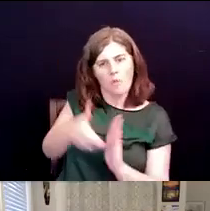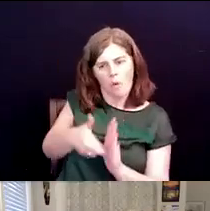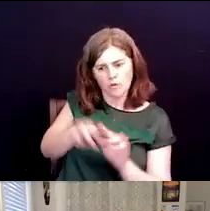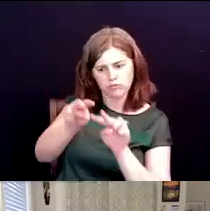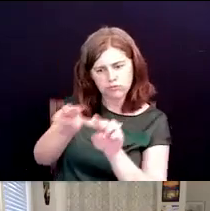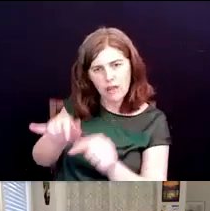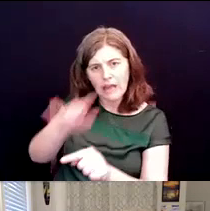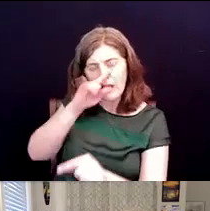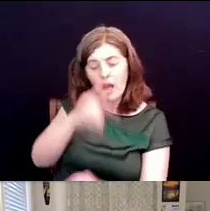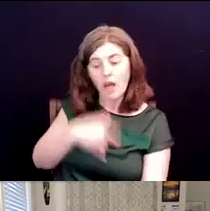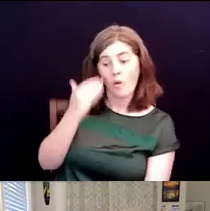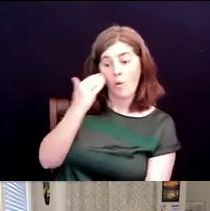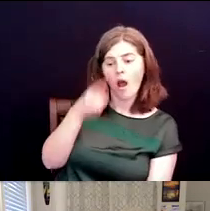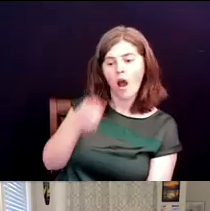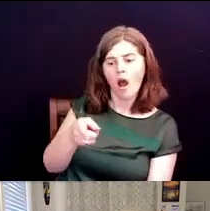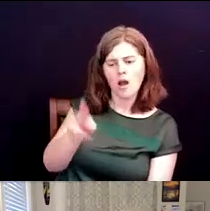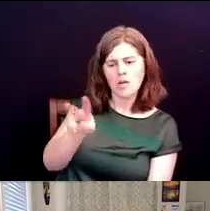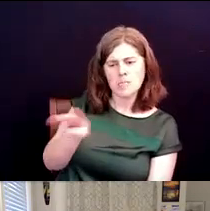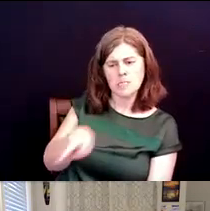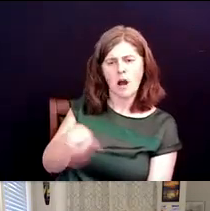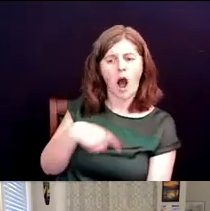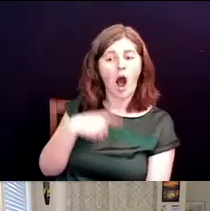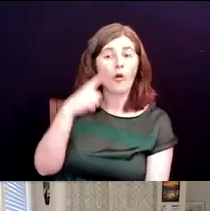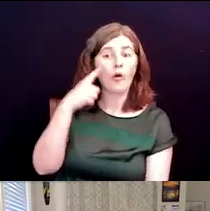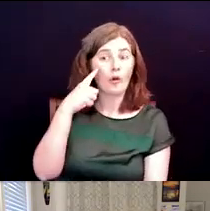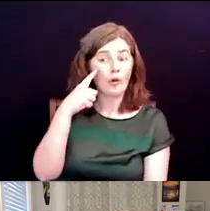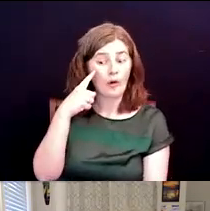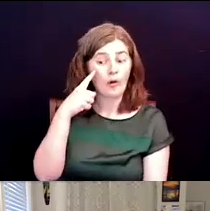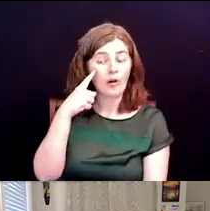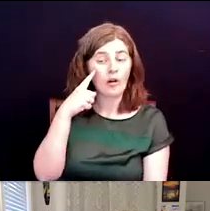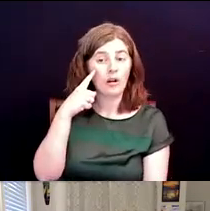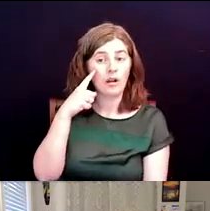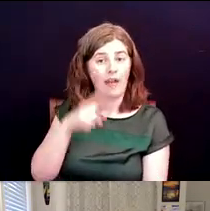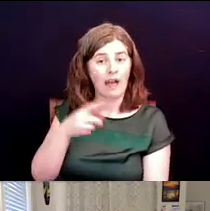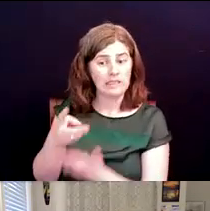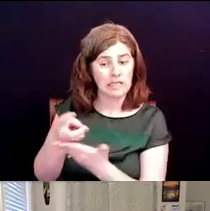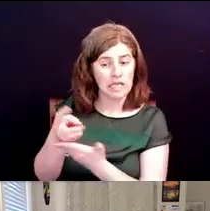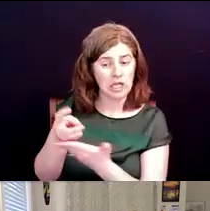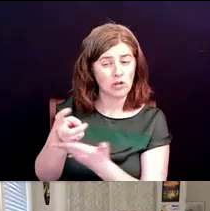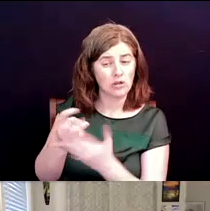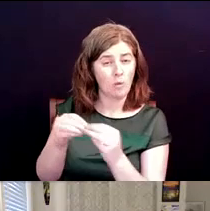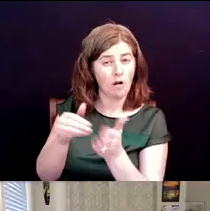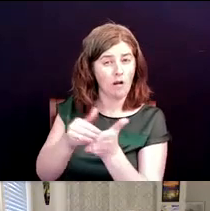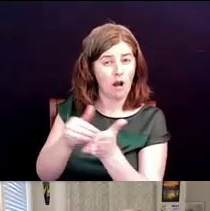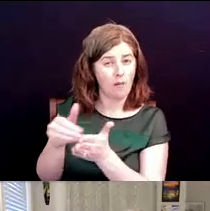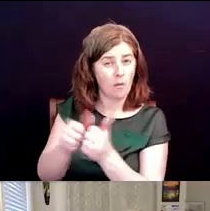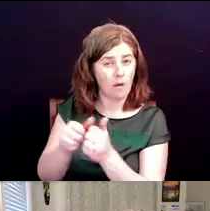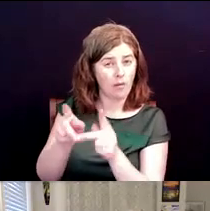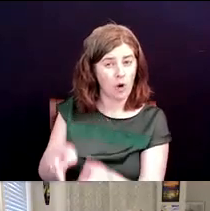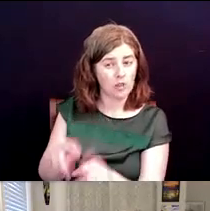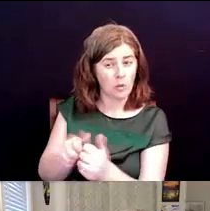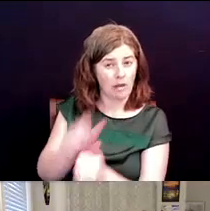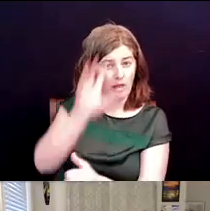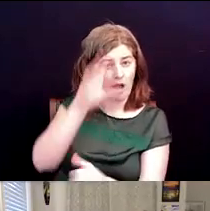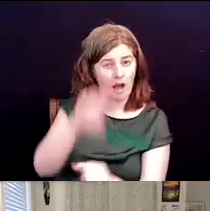be aware of that and know, hey, I heard that that seizures may be more common in a child with autism. I'm not going to,